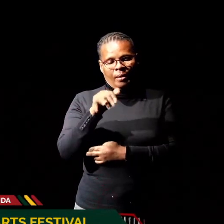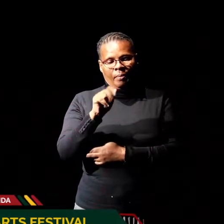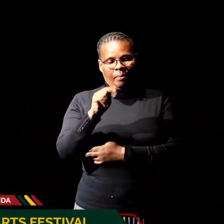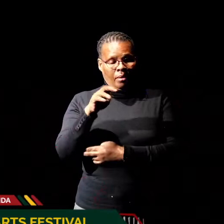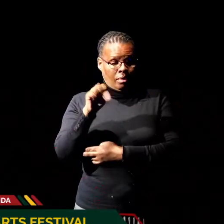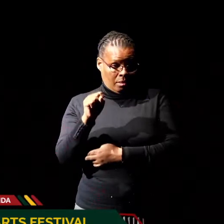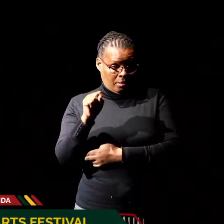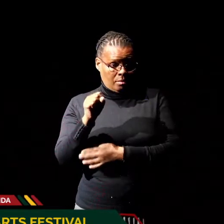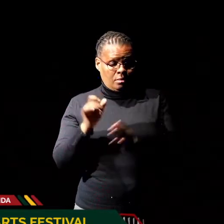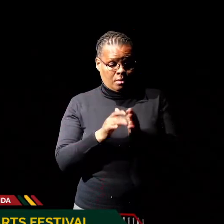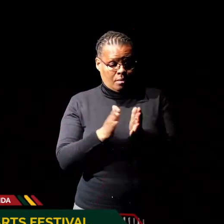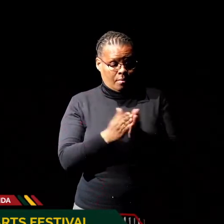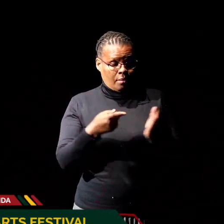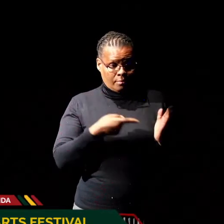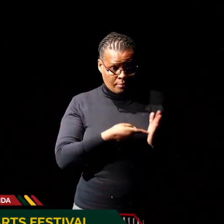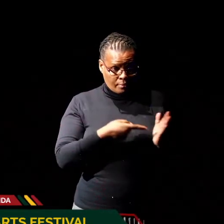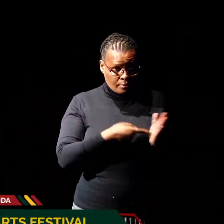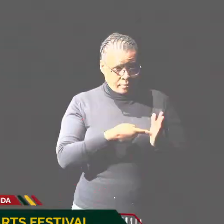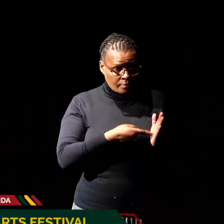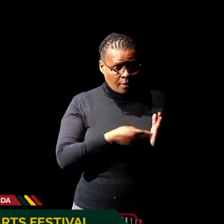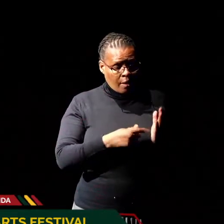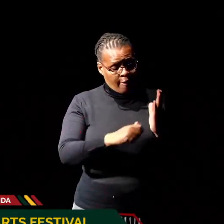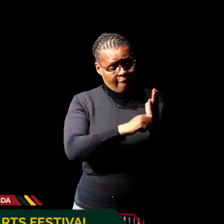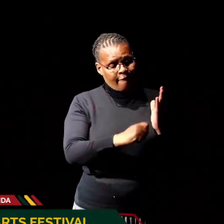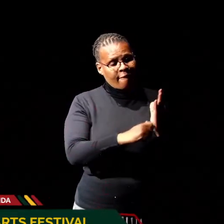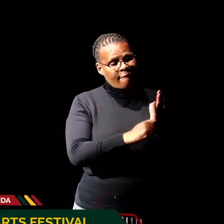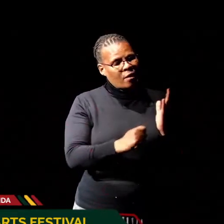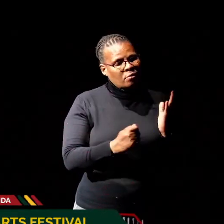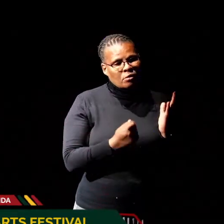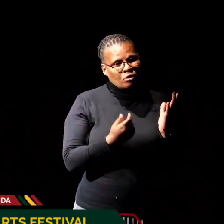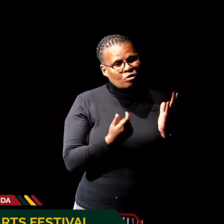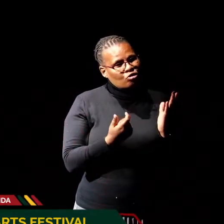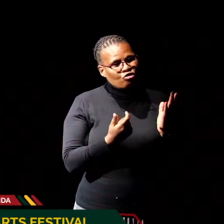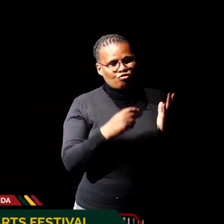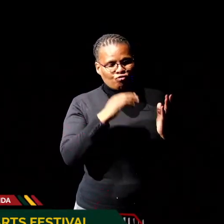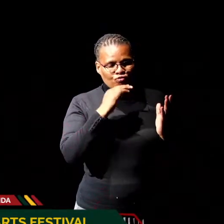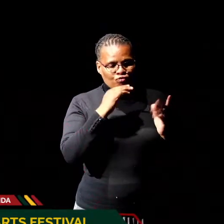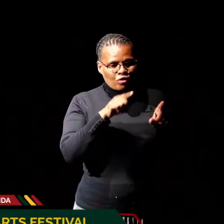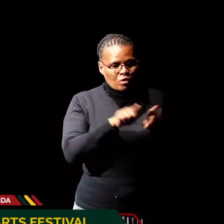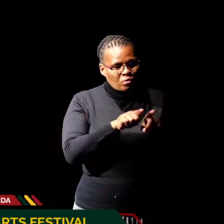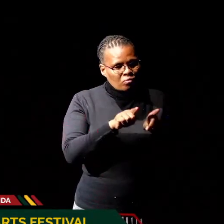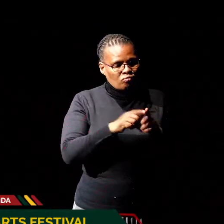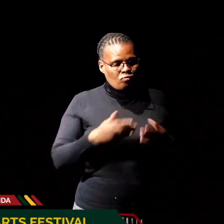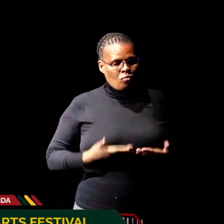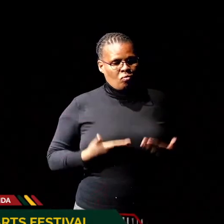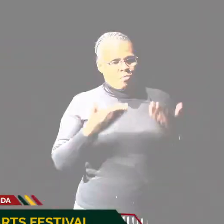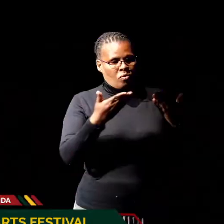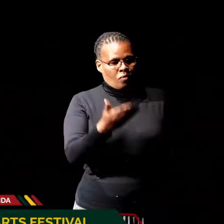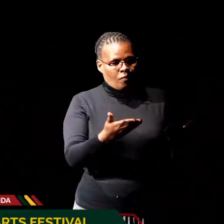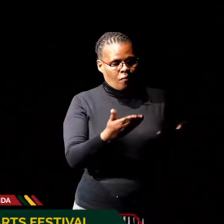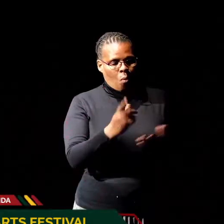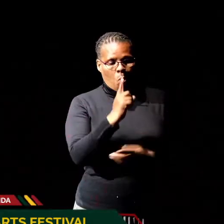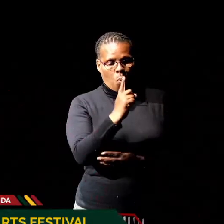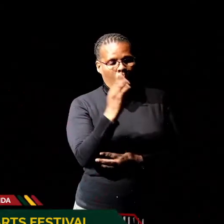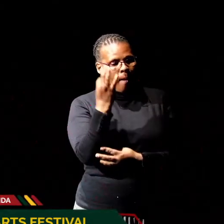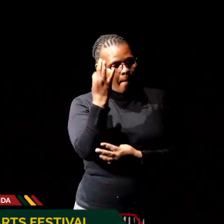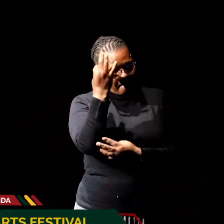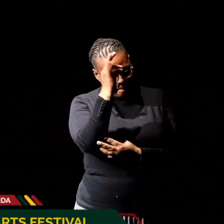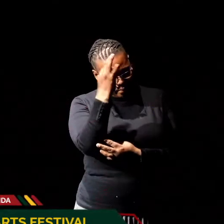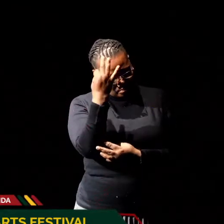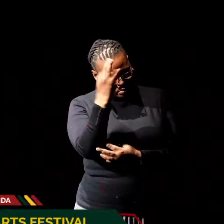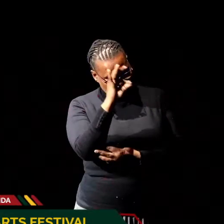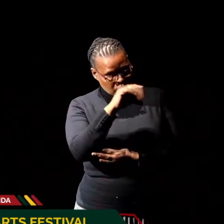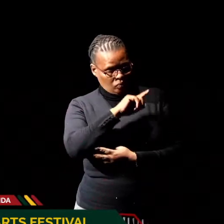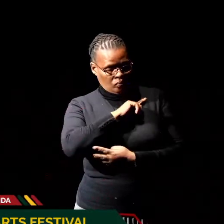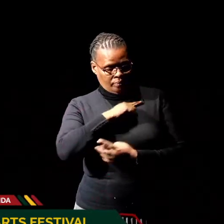Philippians, we will be reading only one verse due to the fact that I was given only 1 minute to be